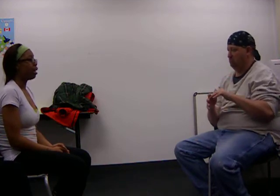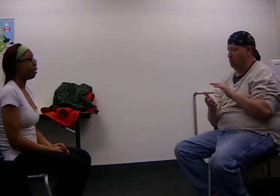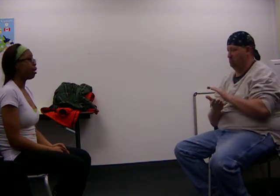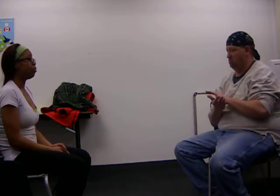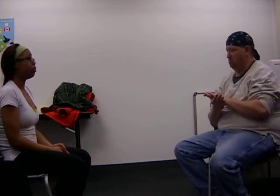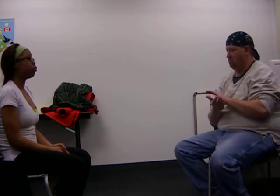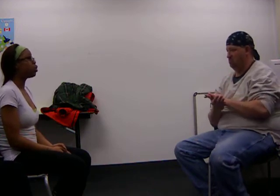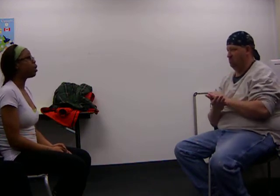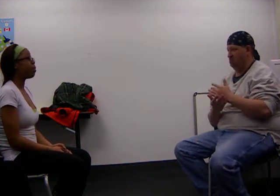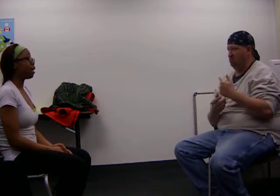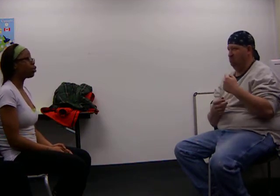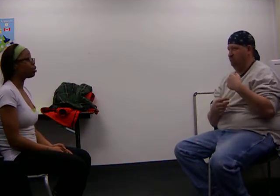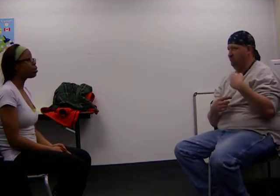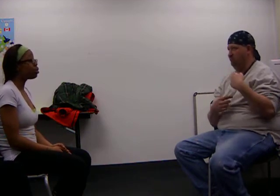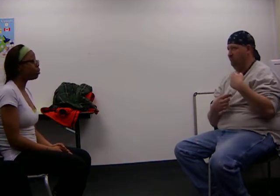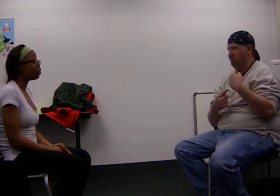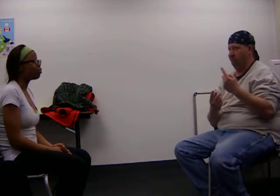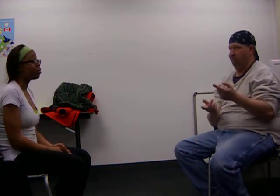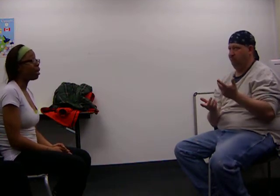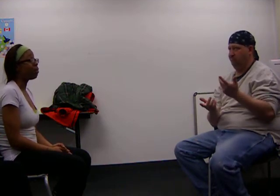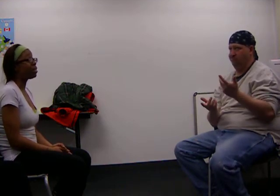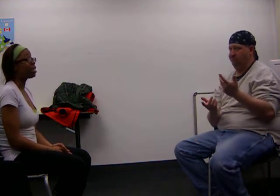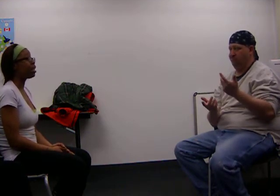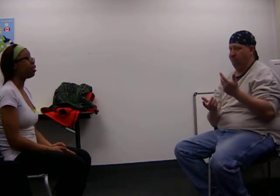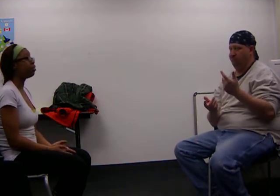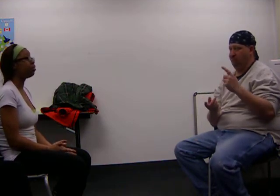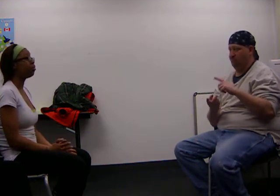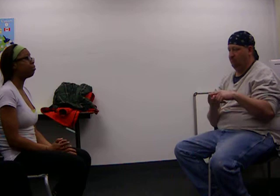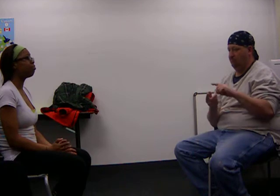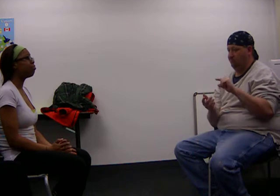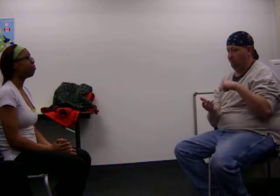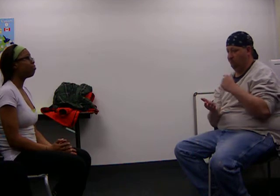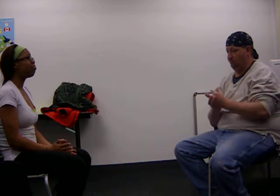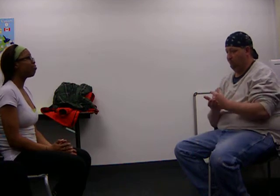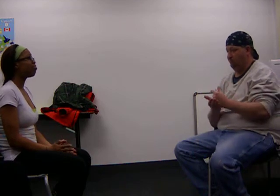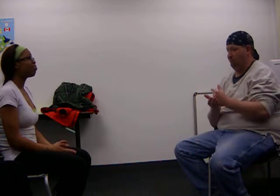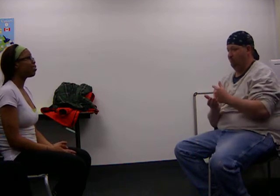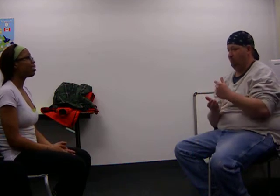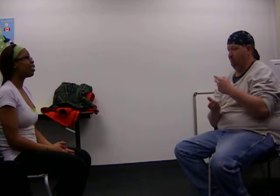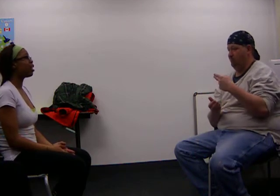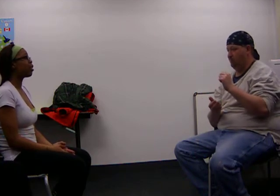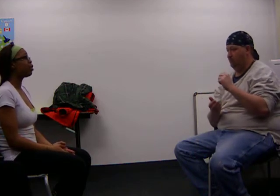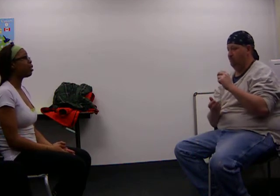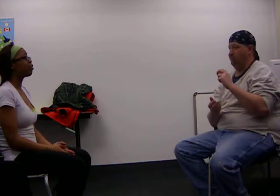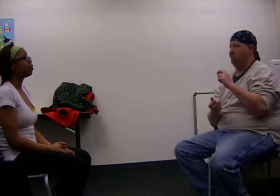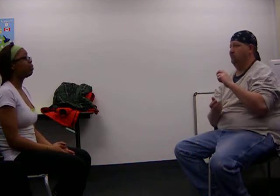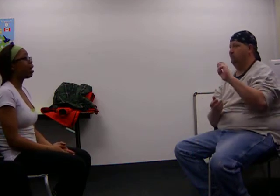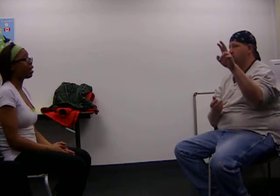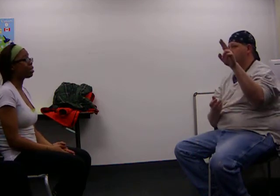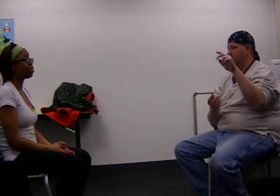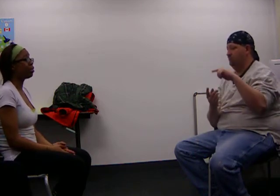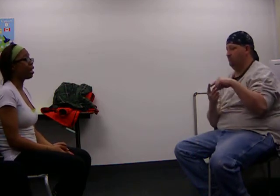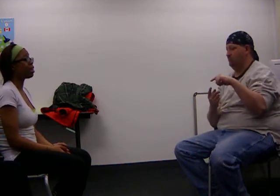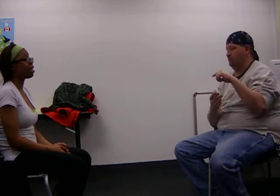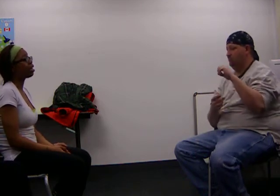and I went to a mainstream school up until I graduated from high school, and then I went